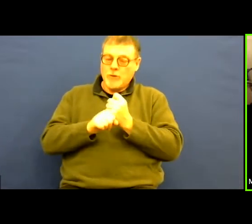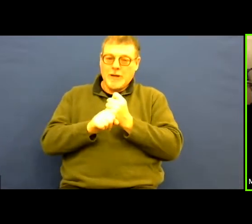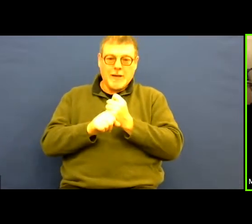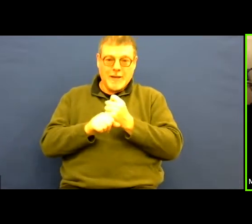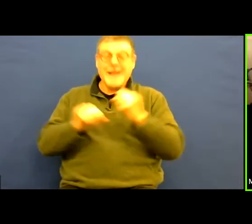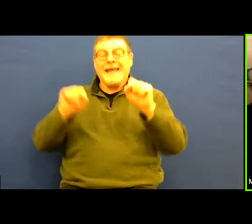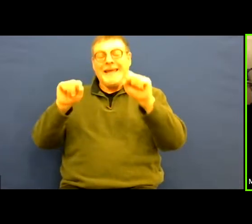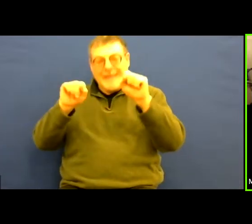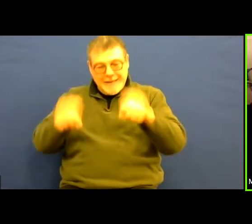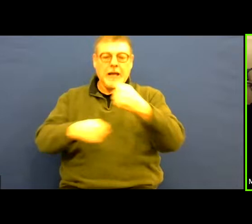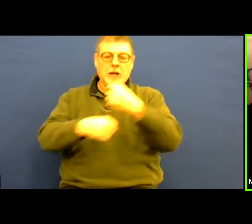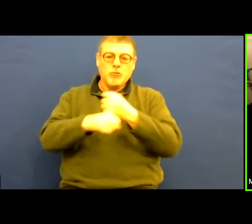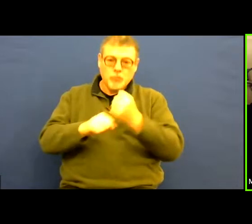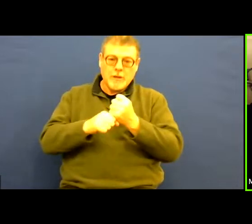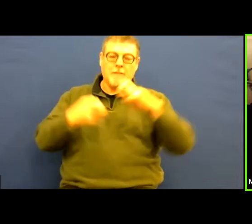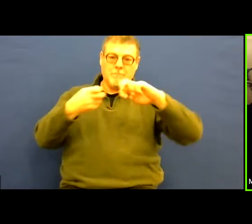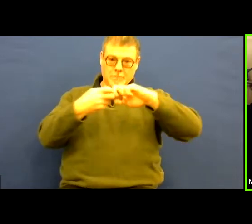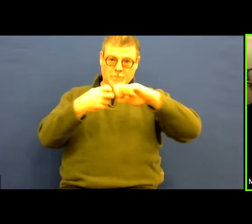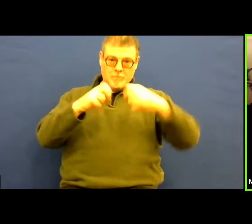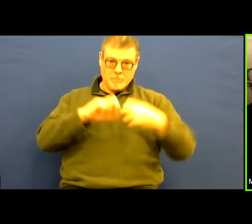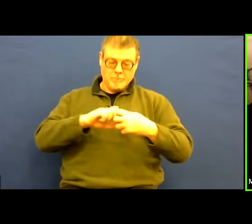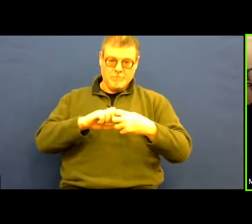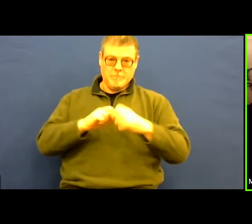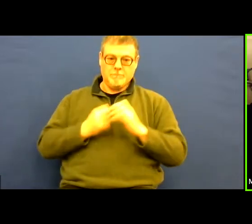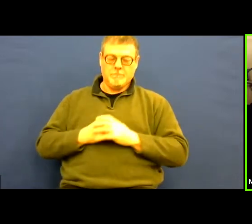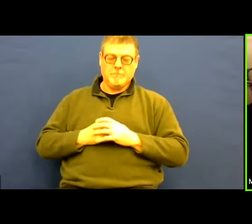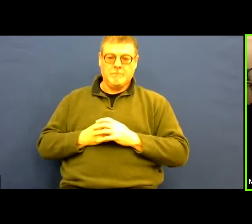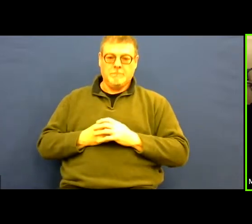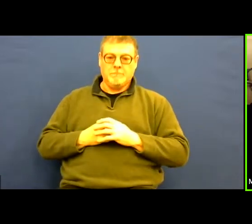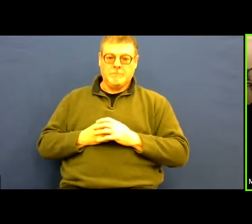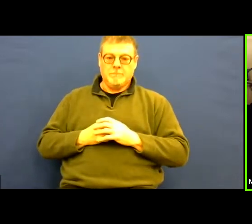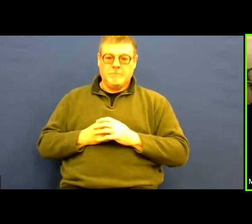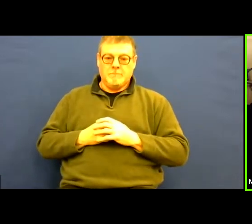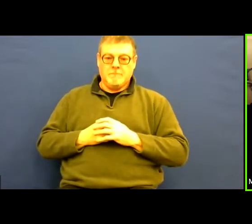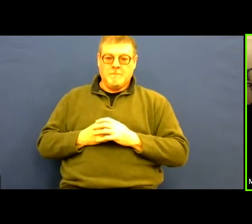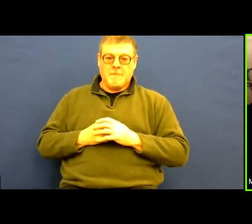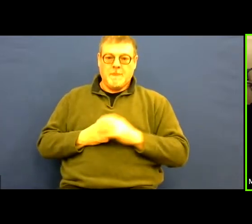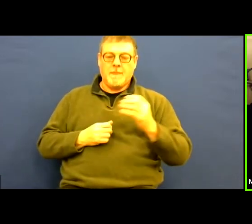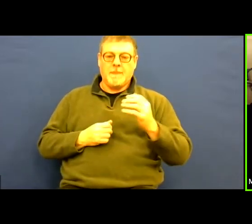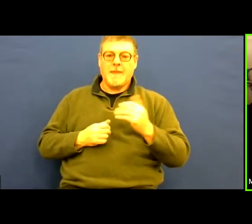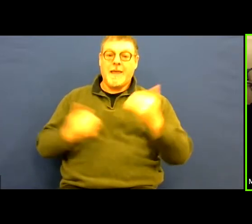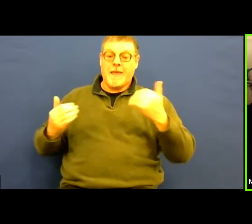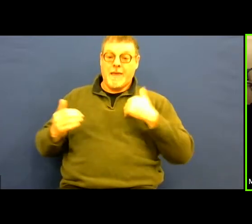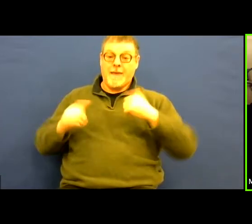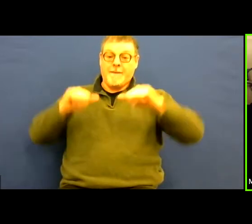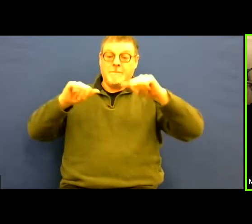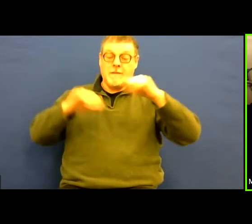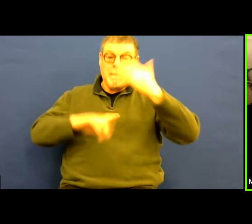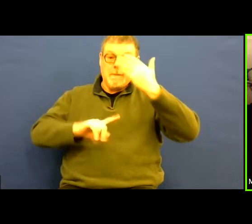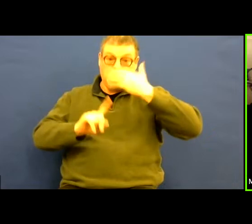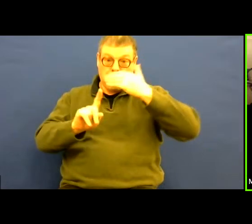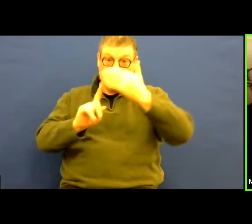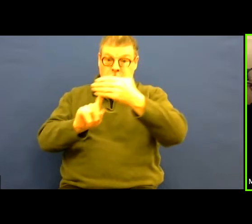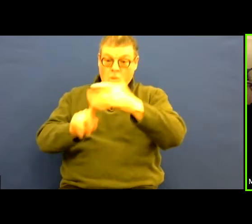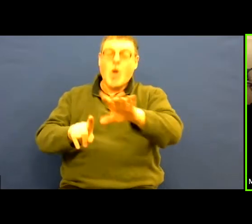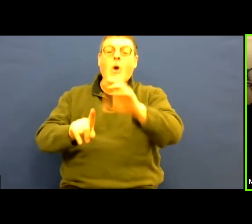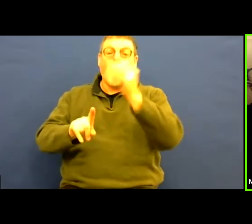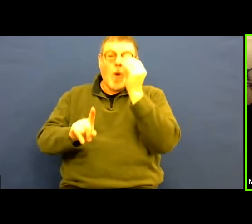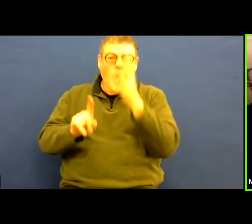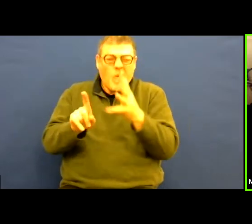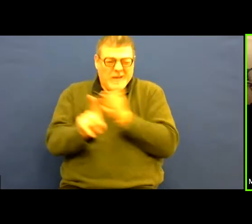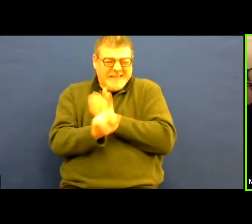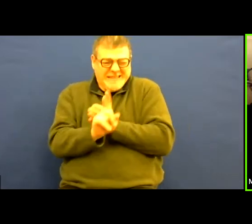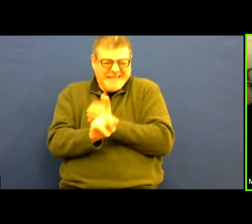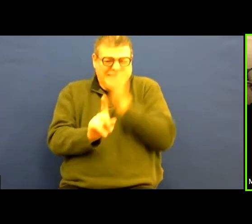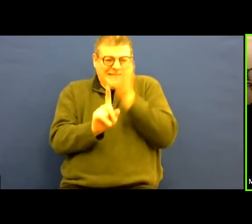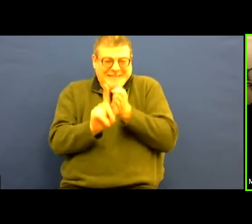can create issues of I have a building front and oh, by the way, it's right up against